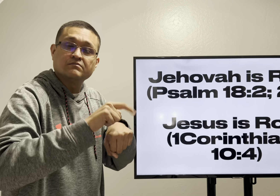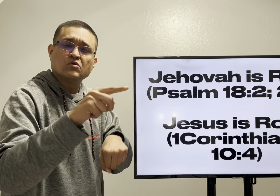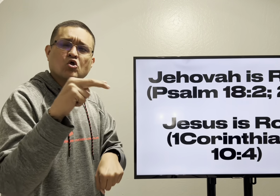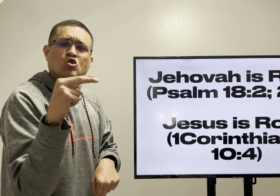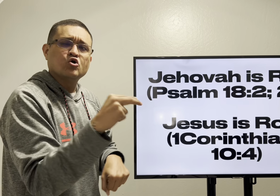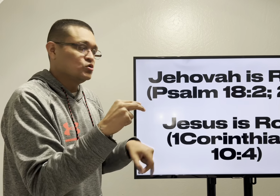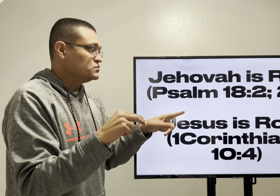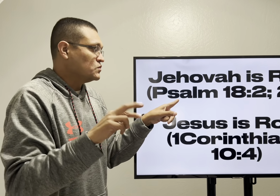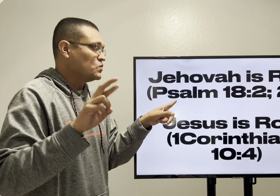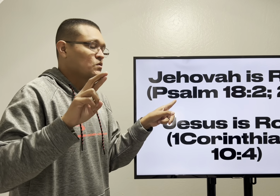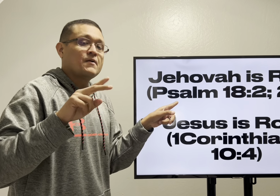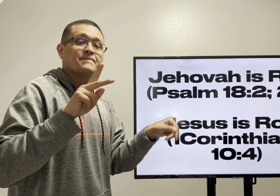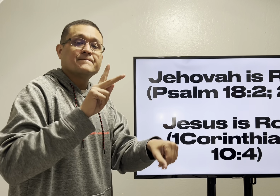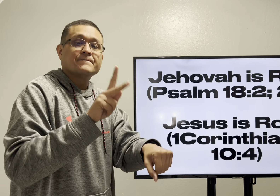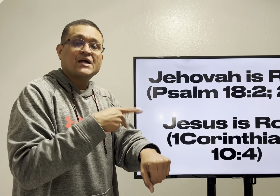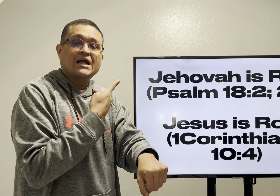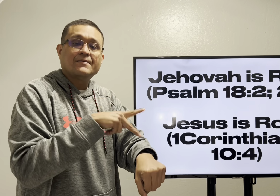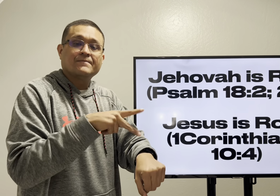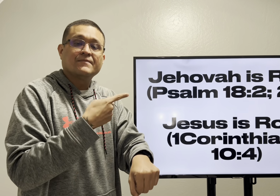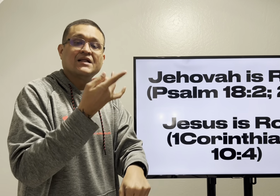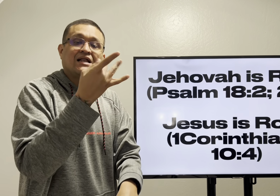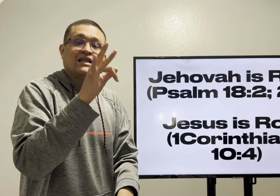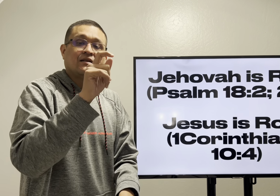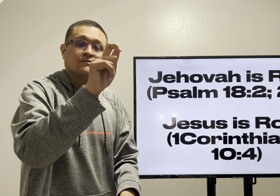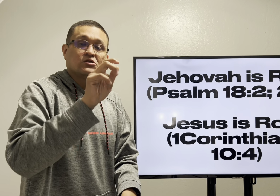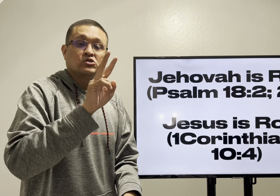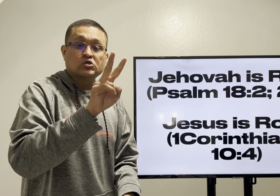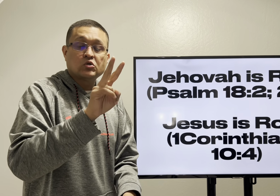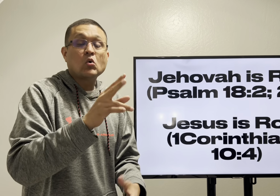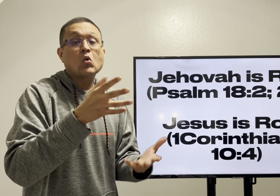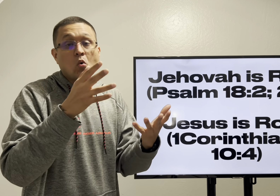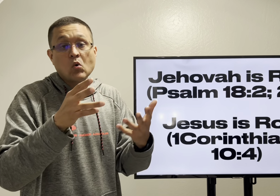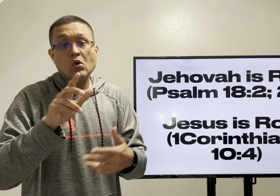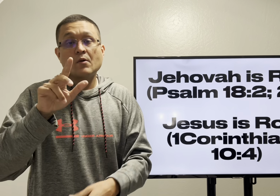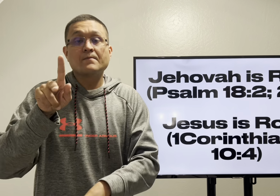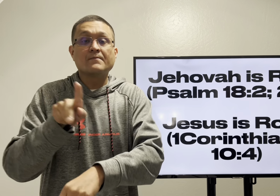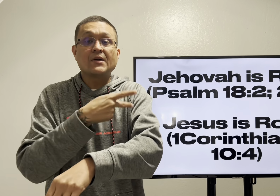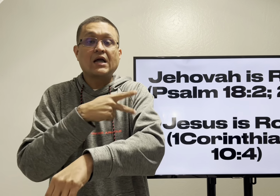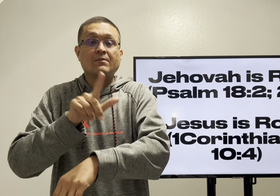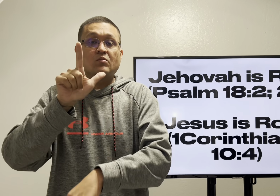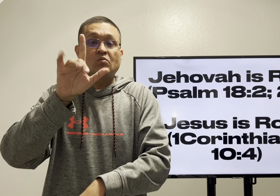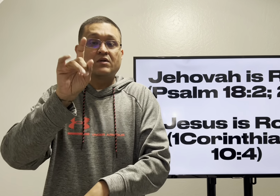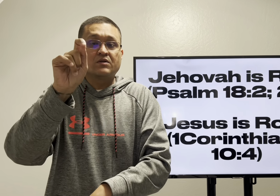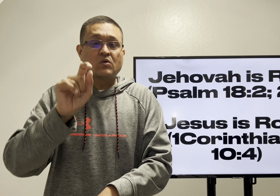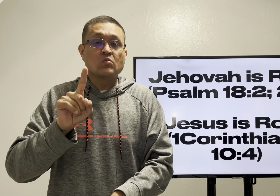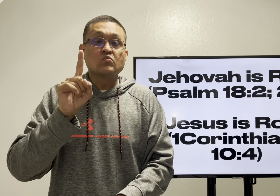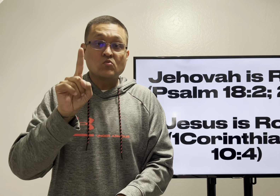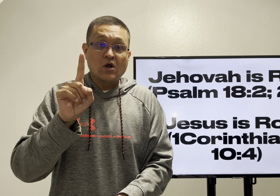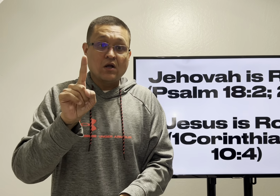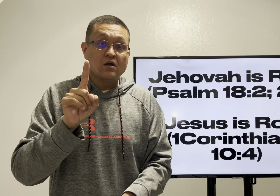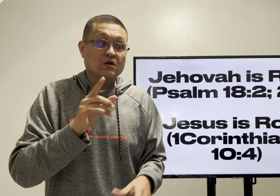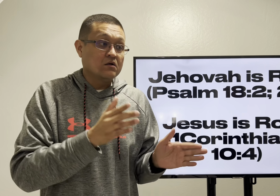Jehovah is rock. You can look at Psalms 18, verse 2, or Psalms 28, verse